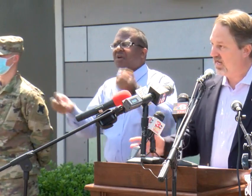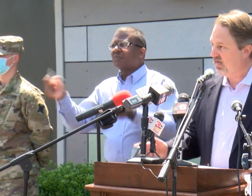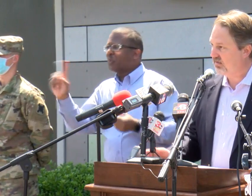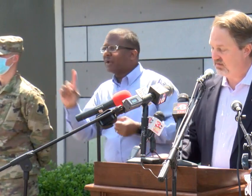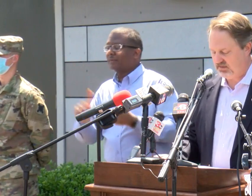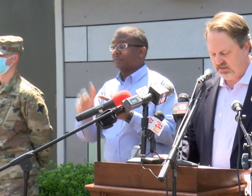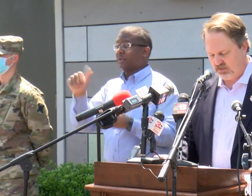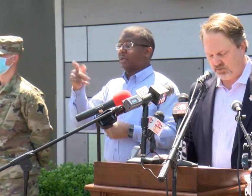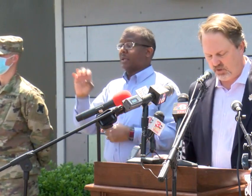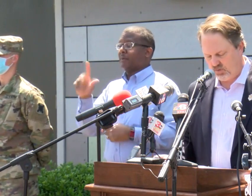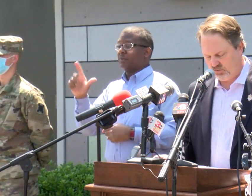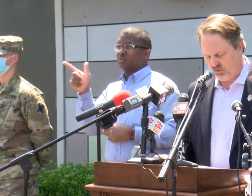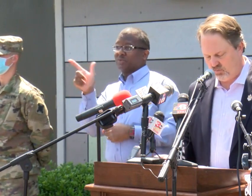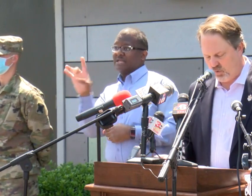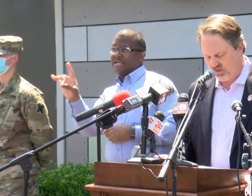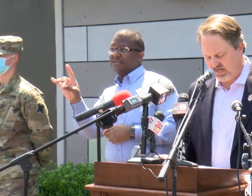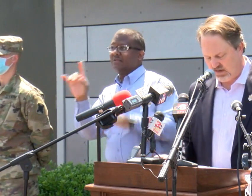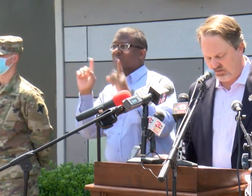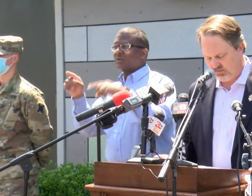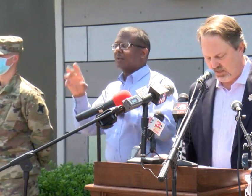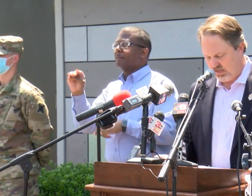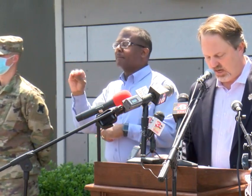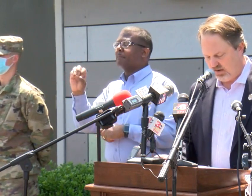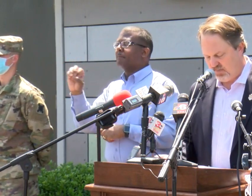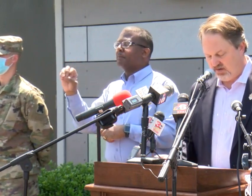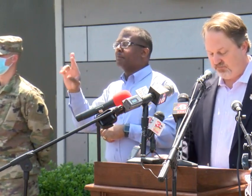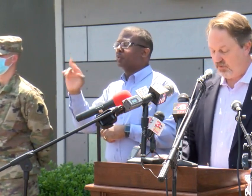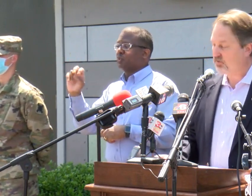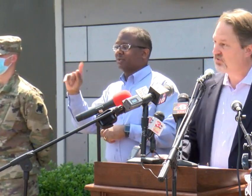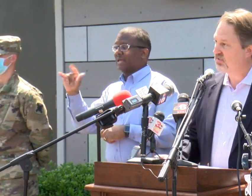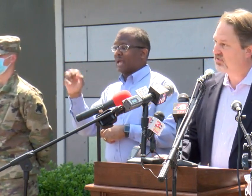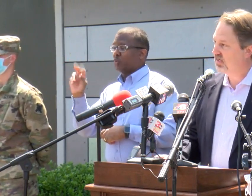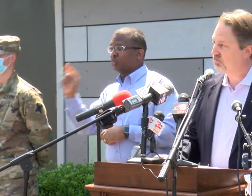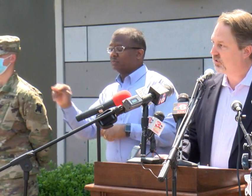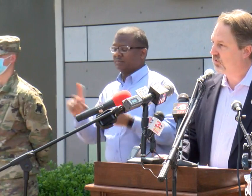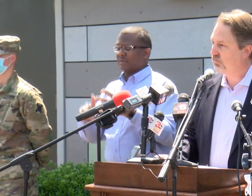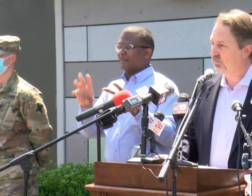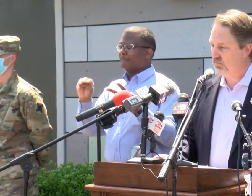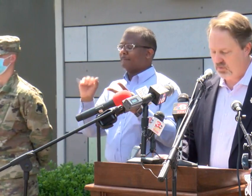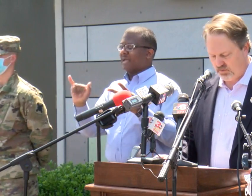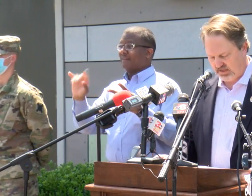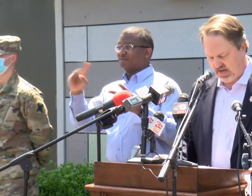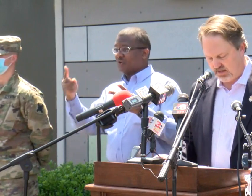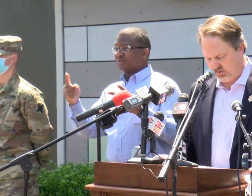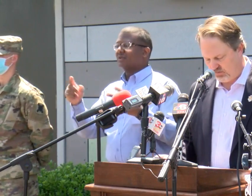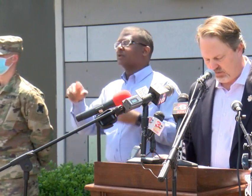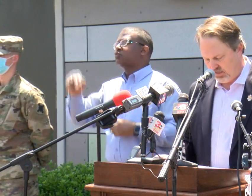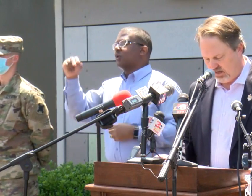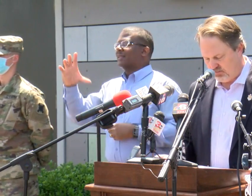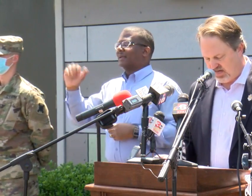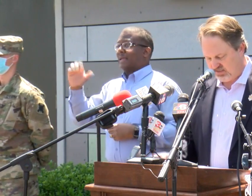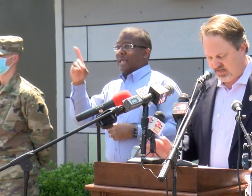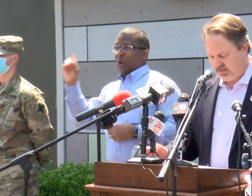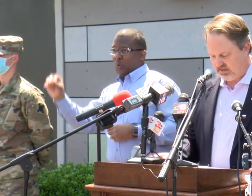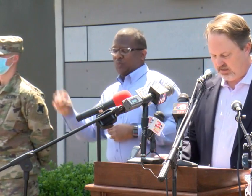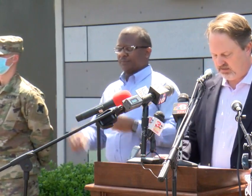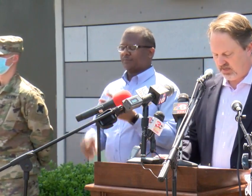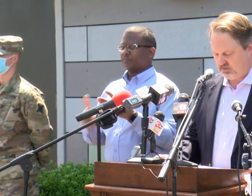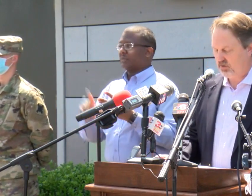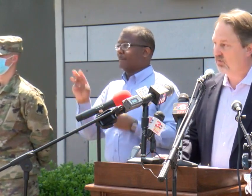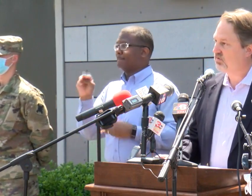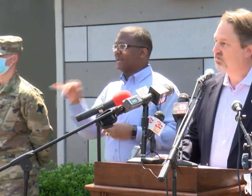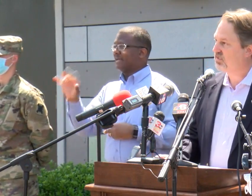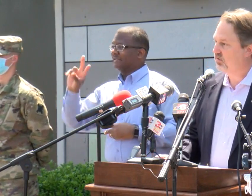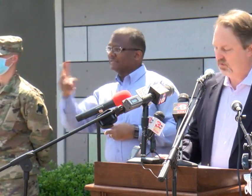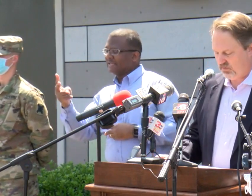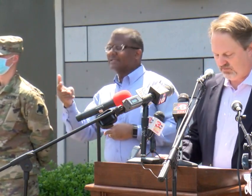April 28th, it's scheduled to go to Moortown. May 1st, it's scheduled to go to North Caddo. May 2nd, it's